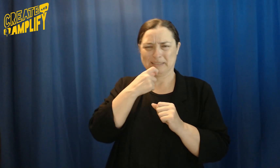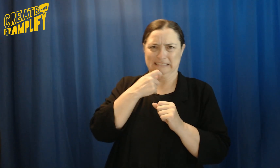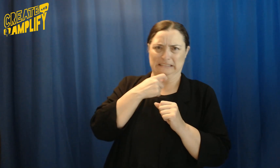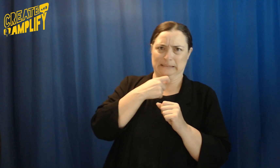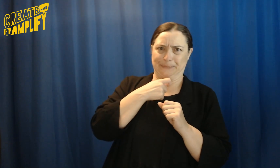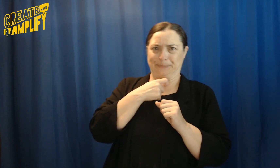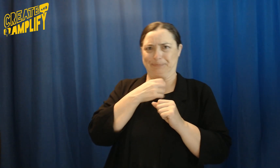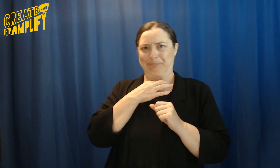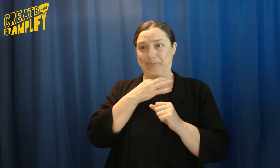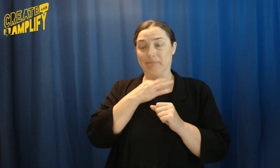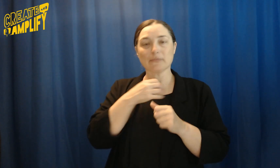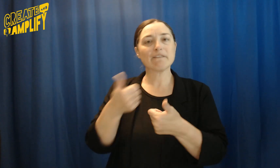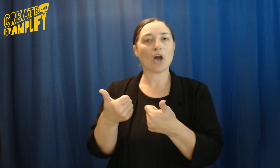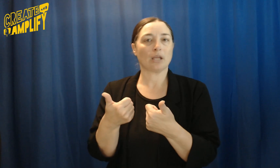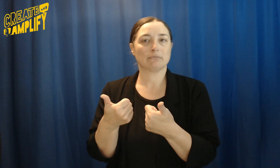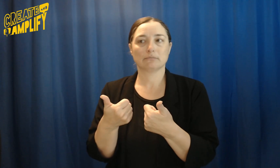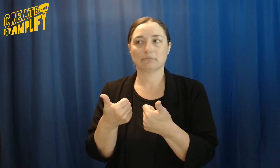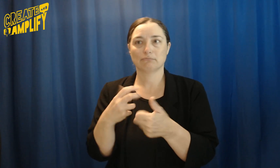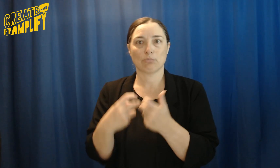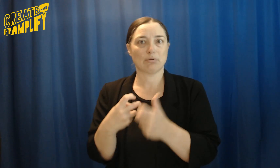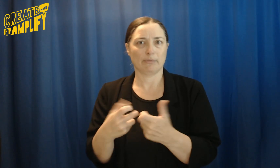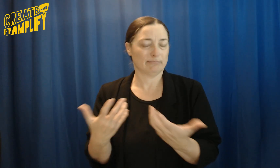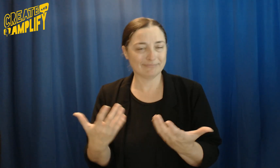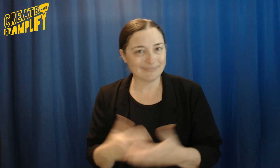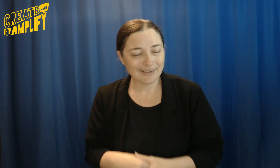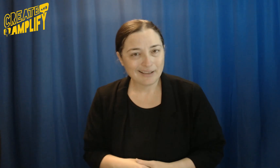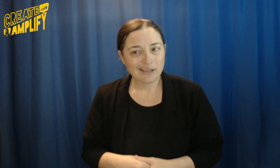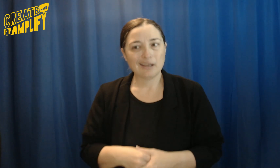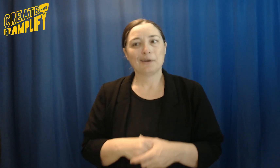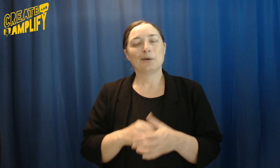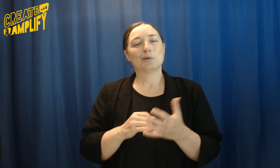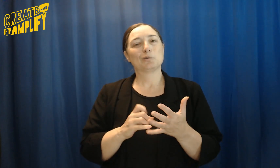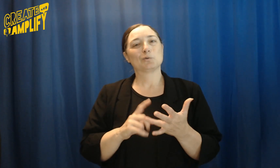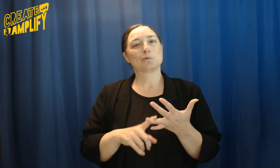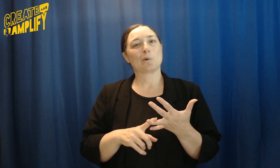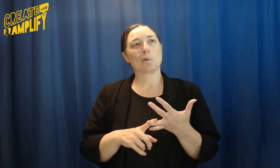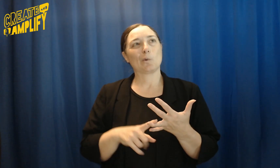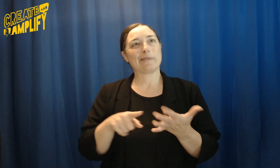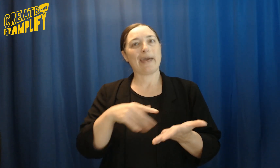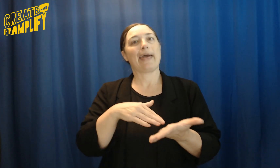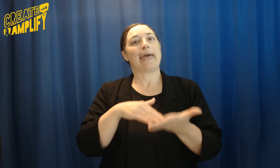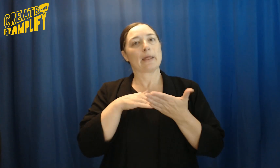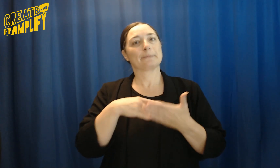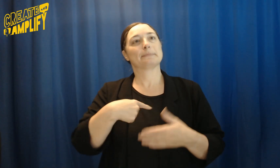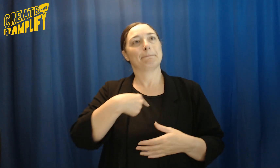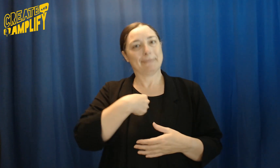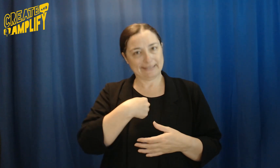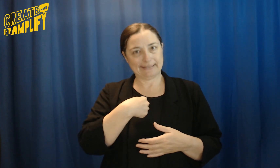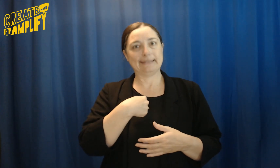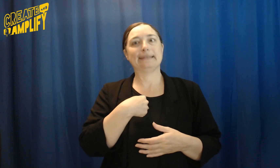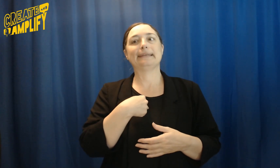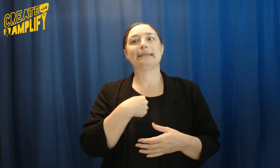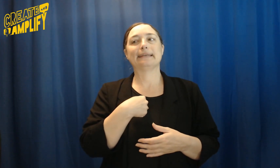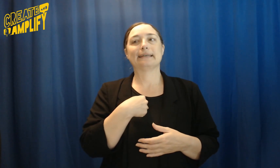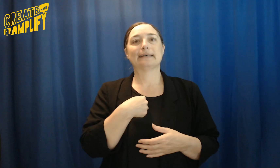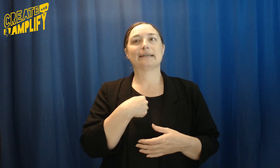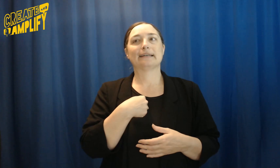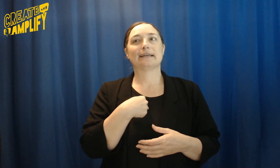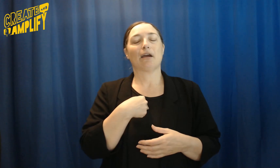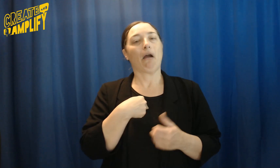was fine. It's no big deal. And so when that's no big deal, that helps me to do the next one and go, okay, well, that was no big deal. This might be no